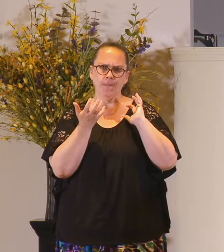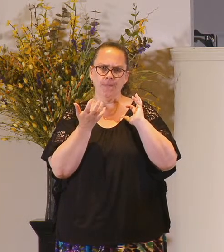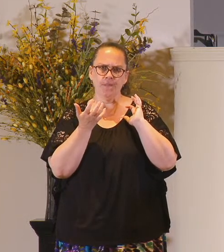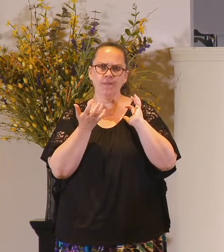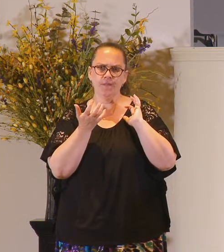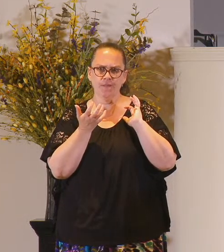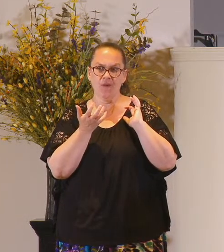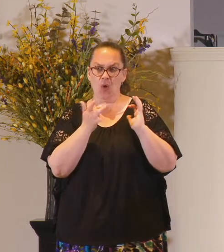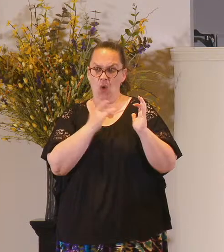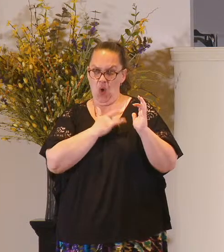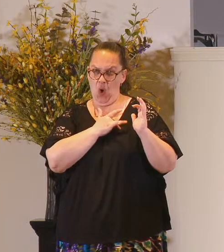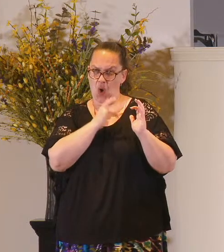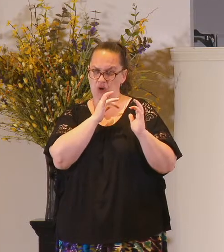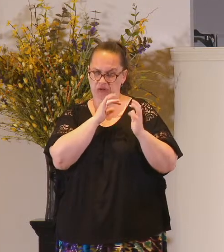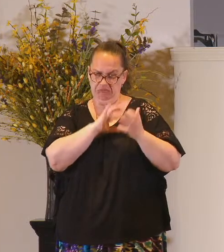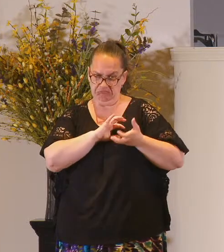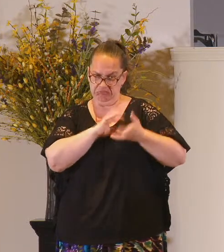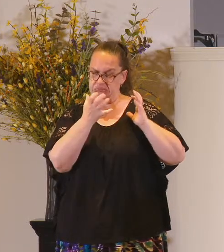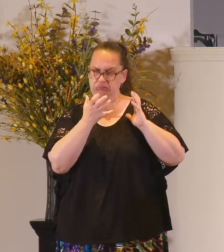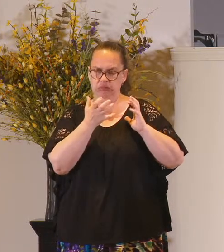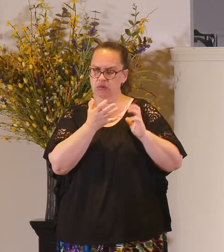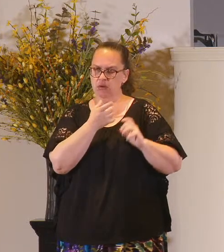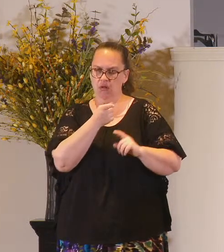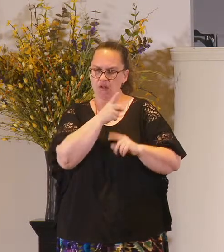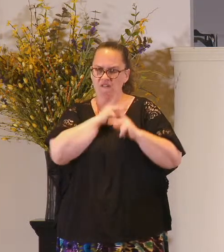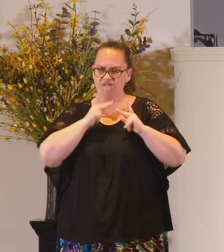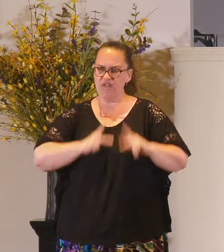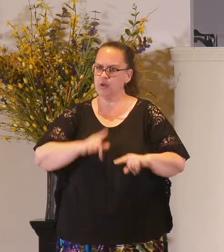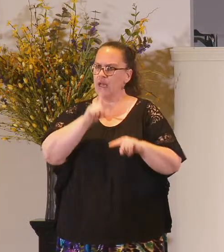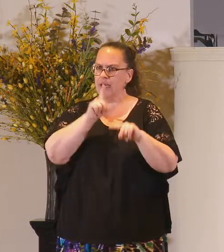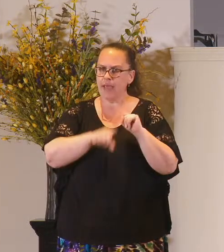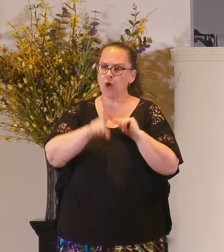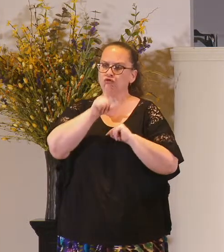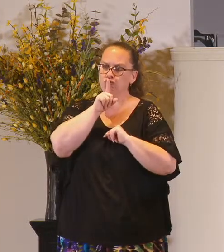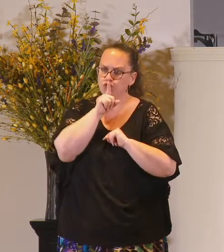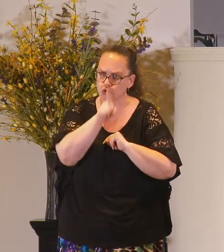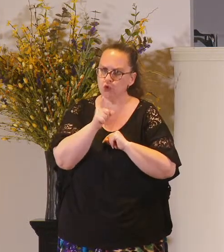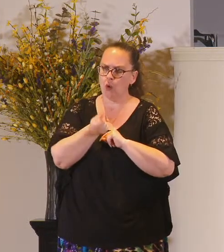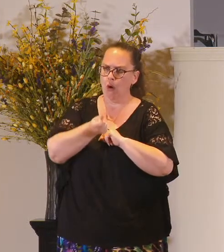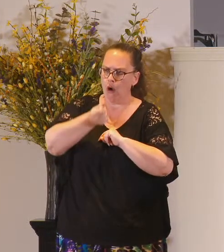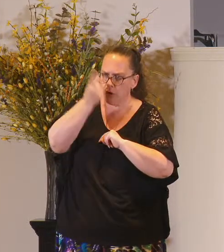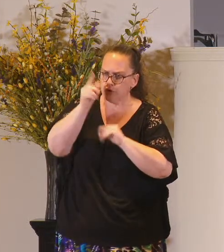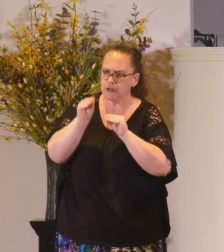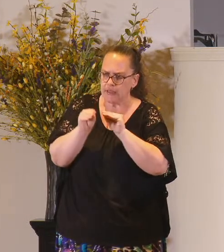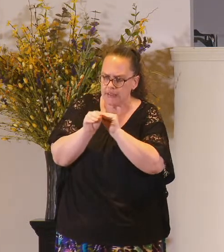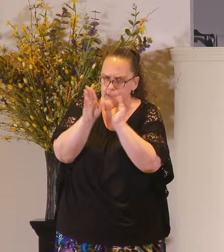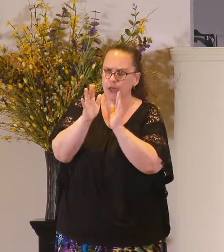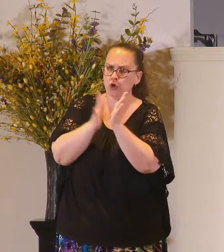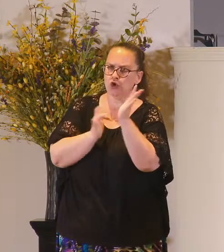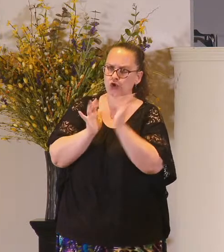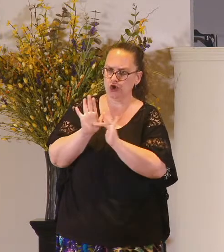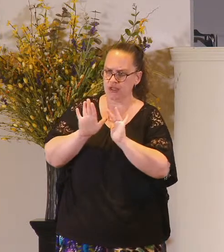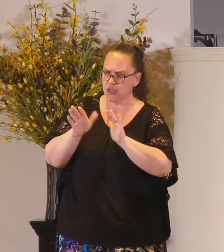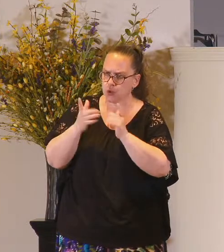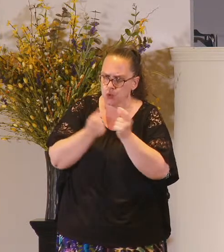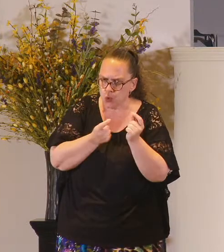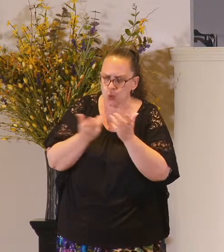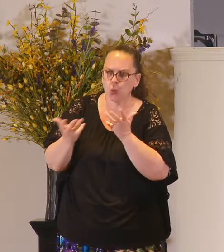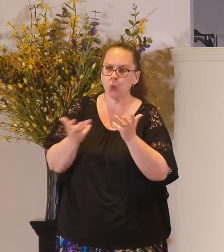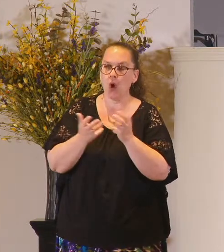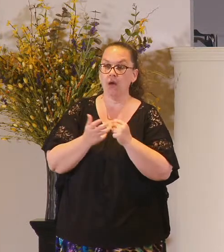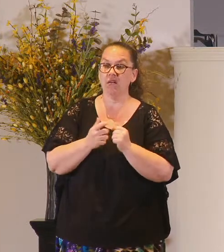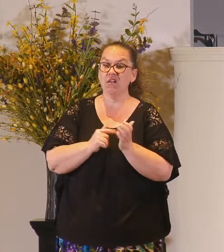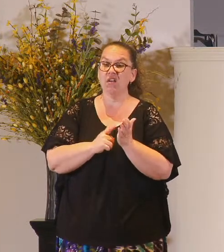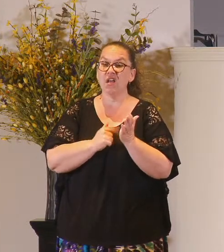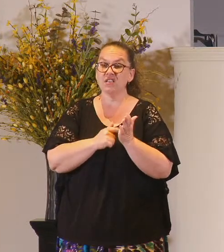Their decayed hearts will not allow them to see what Jesus is doing. And on the occasion that they do see a little